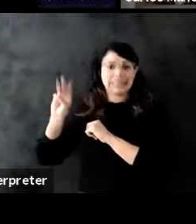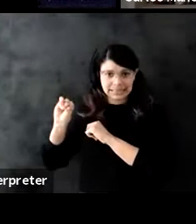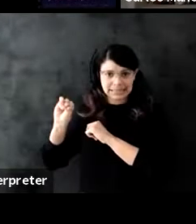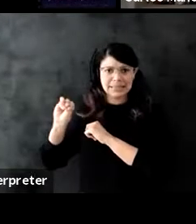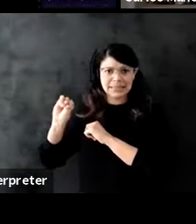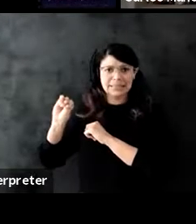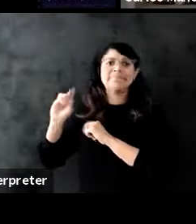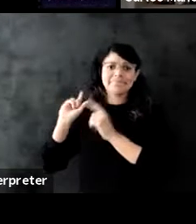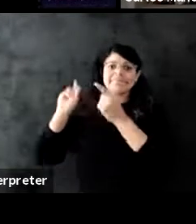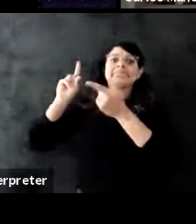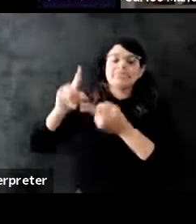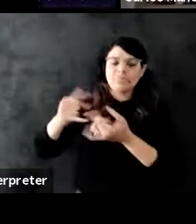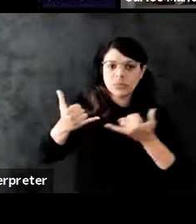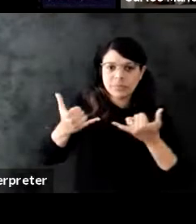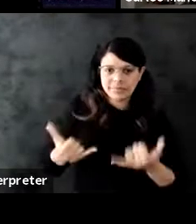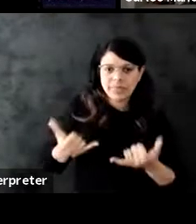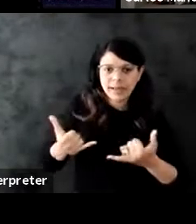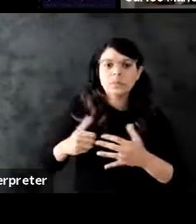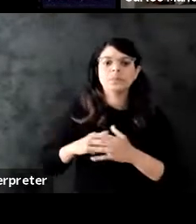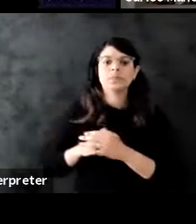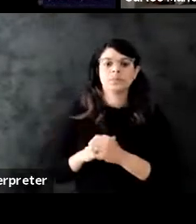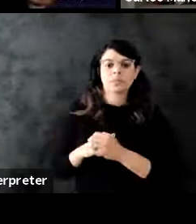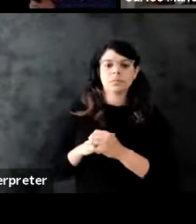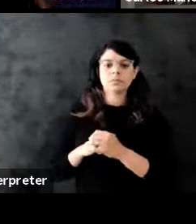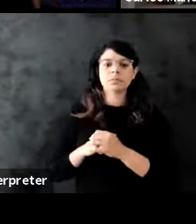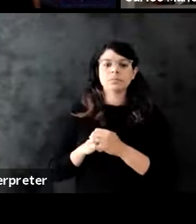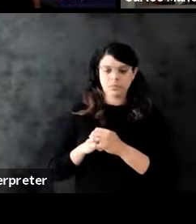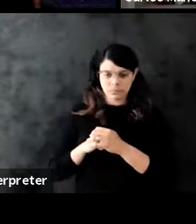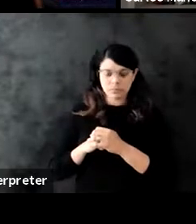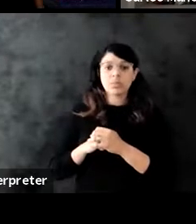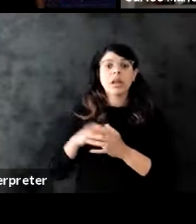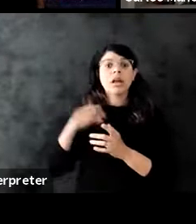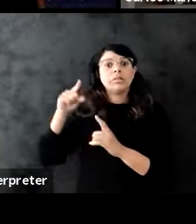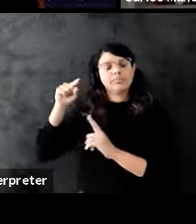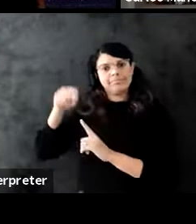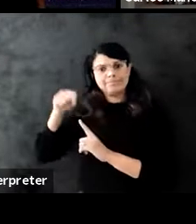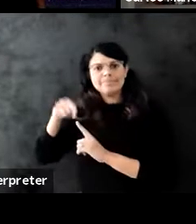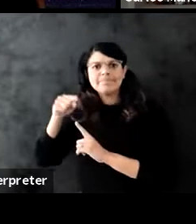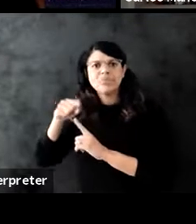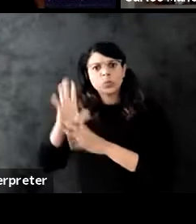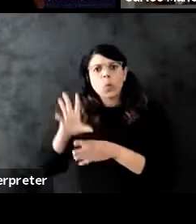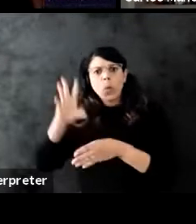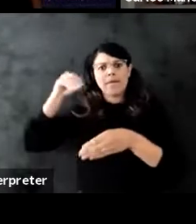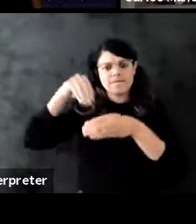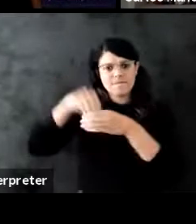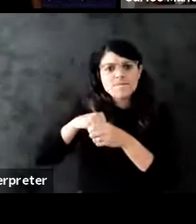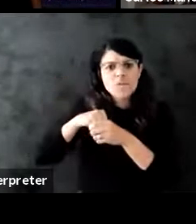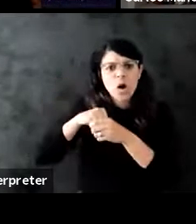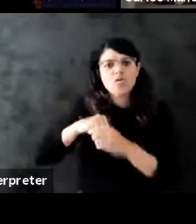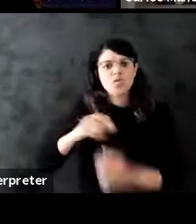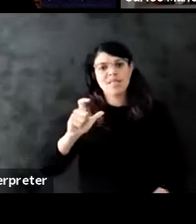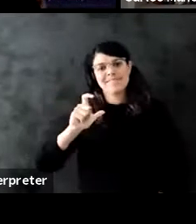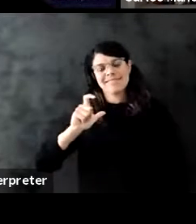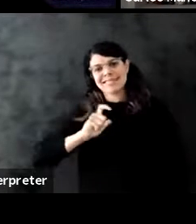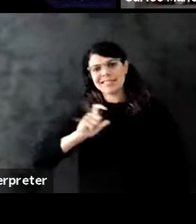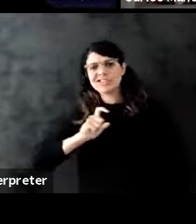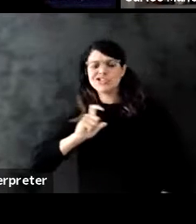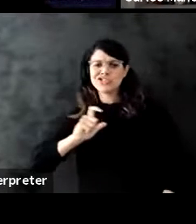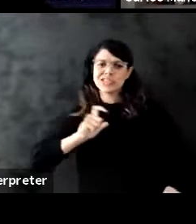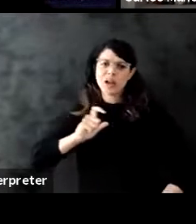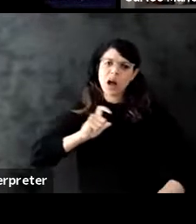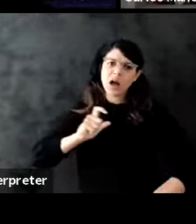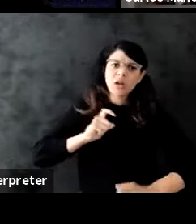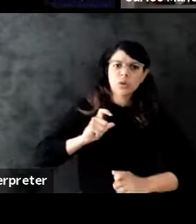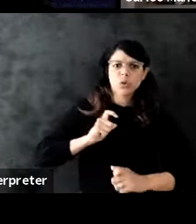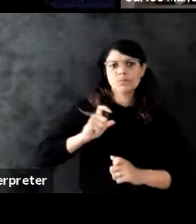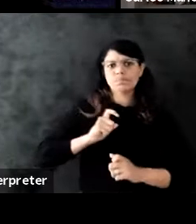civil rights movement that became known as the Chicano Movement. Dr. Munoz has served as a leading organizer of various multicultural